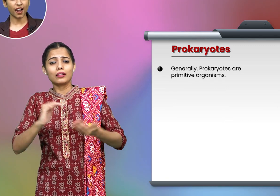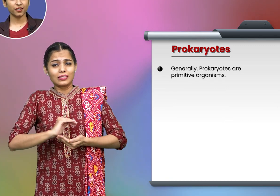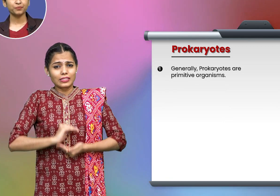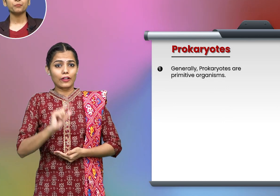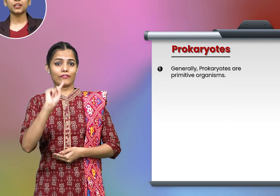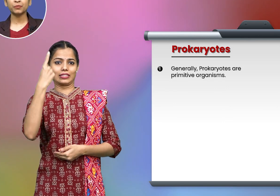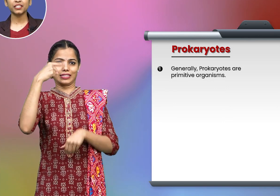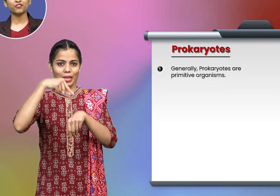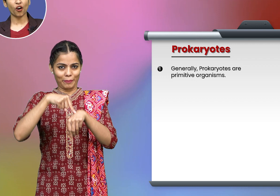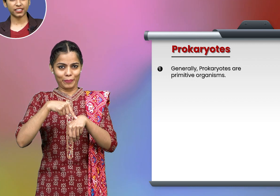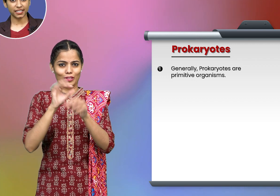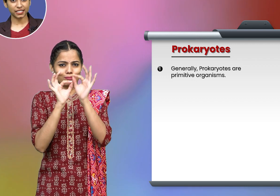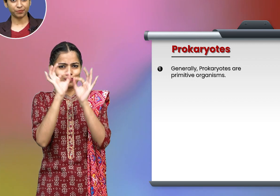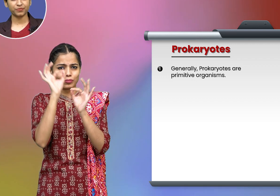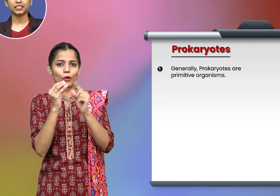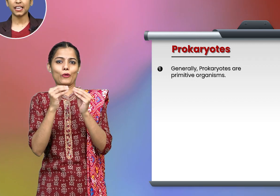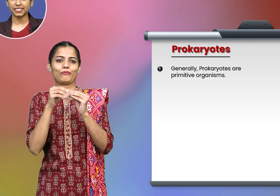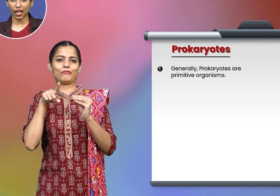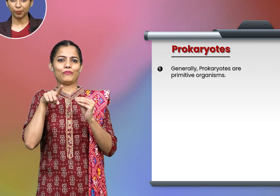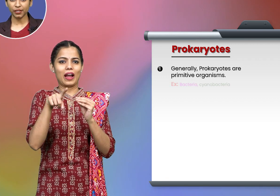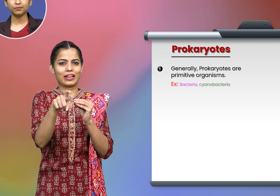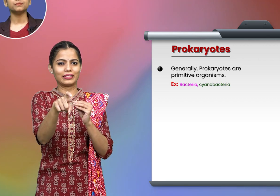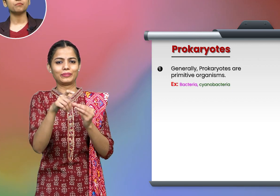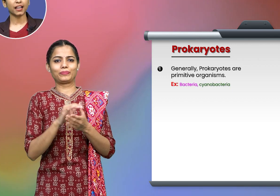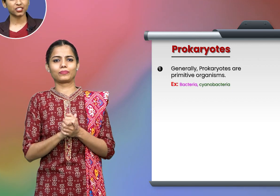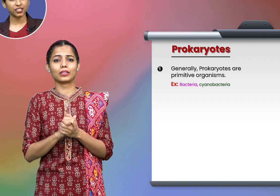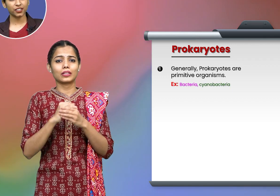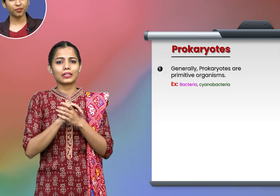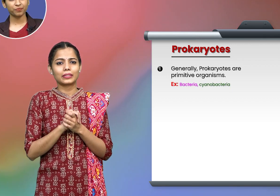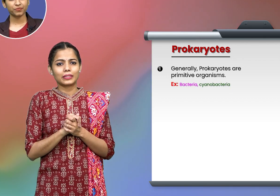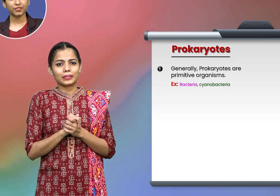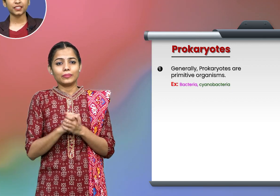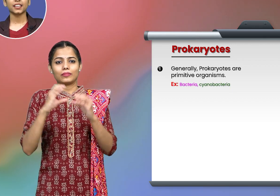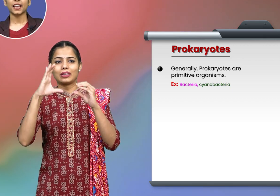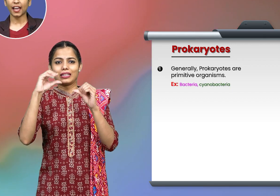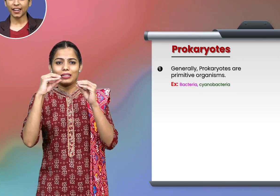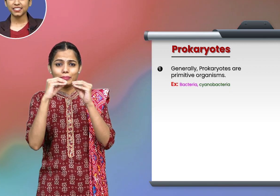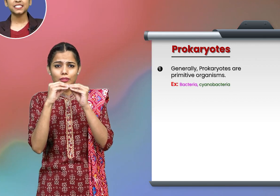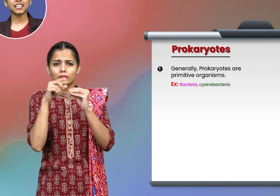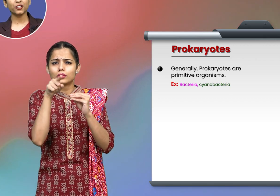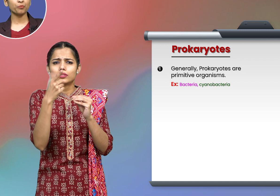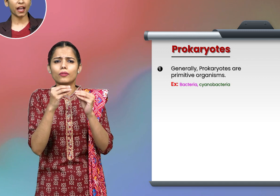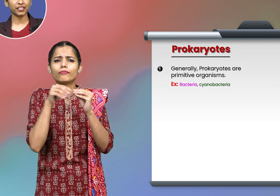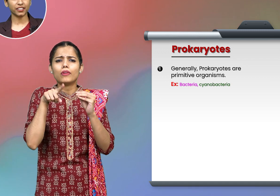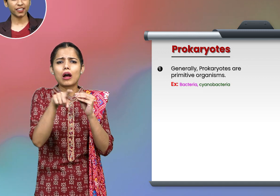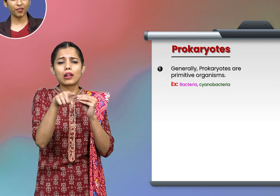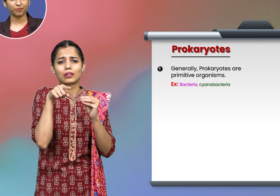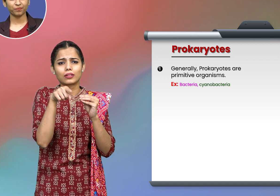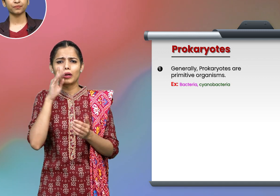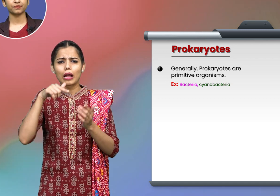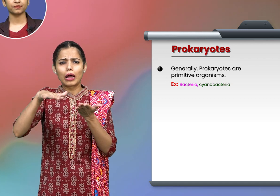prokaryotes are primitive organisms, example bacteria and